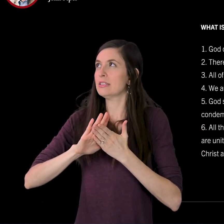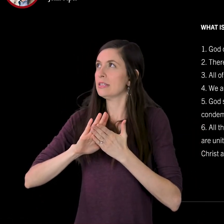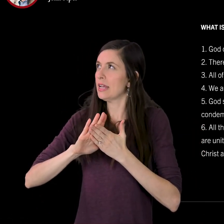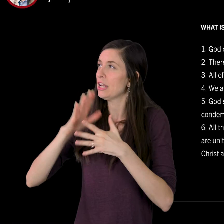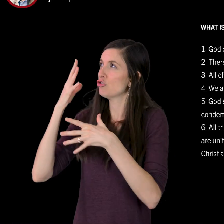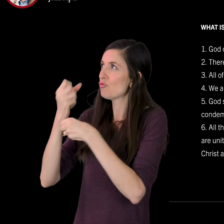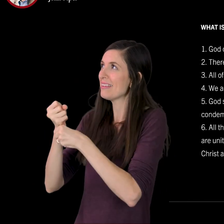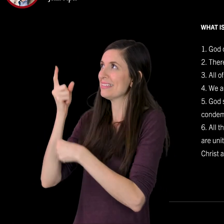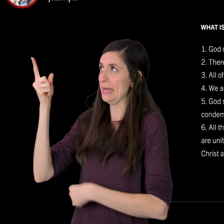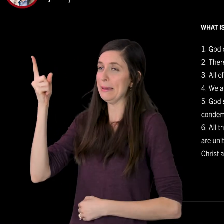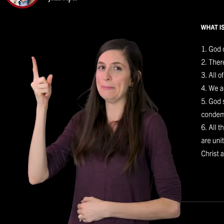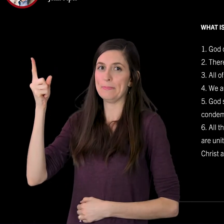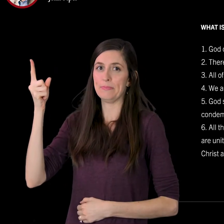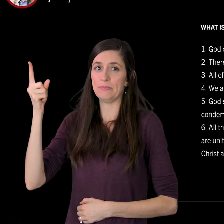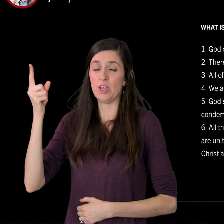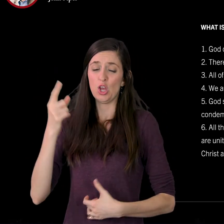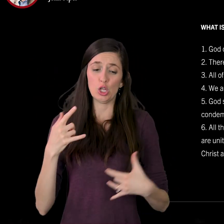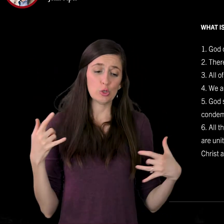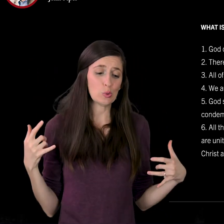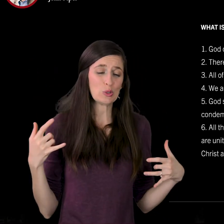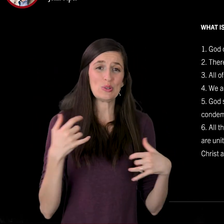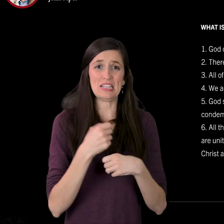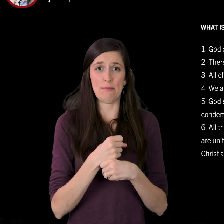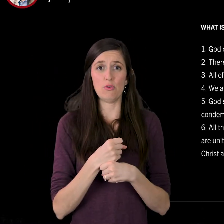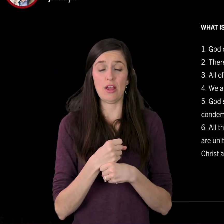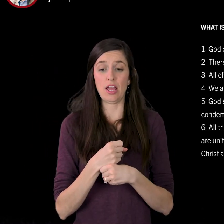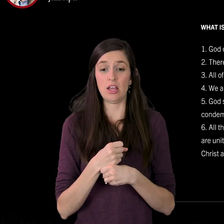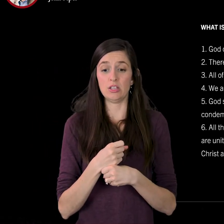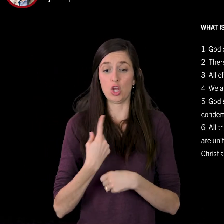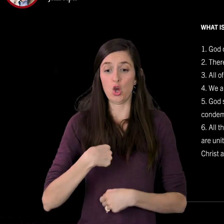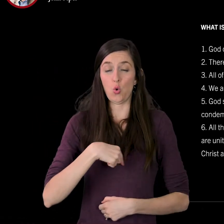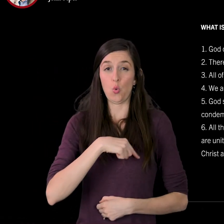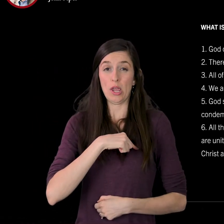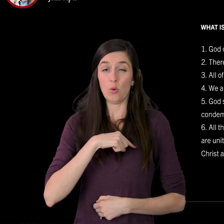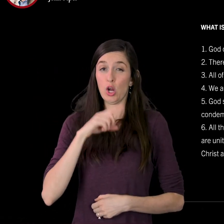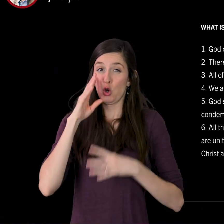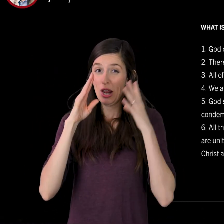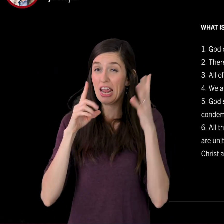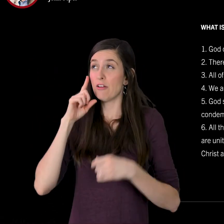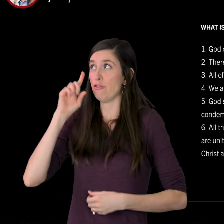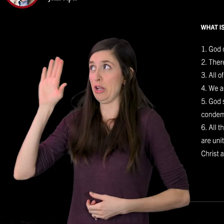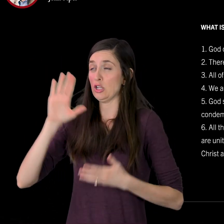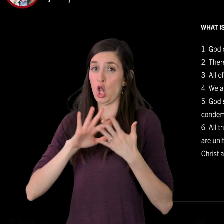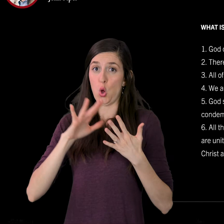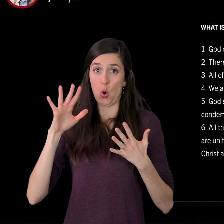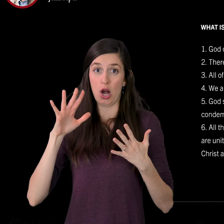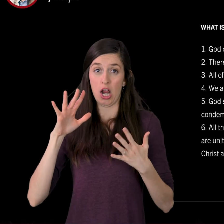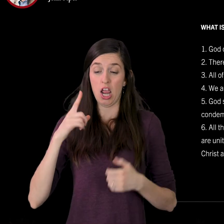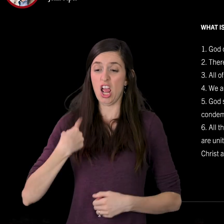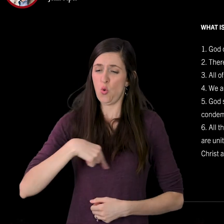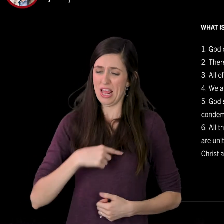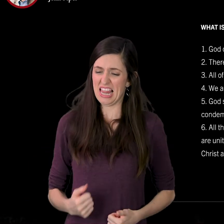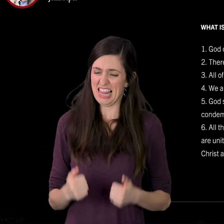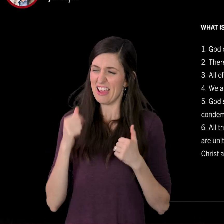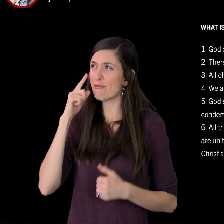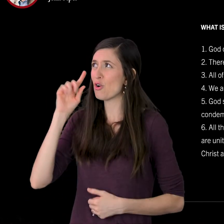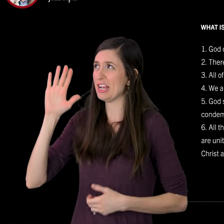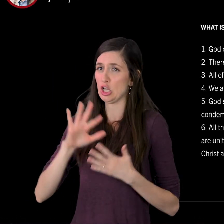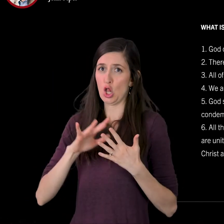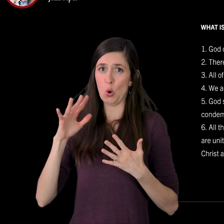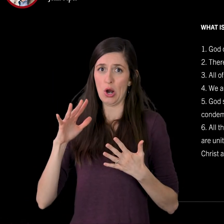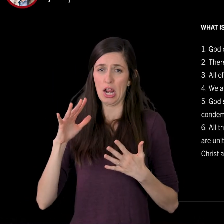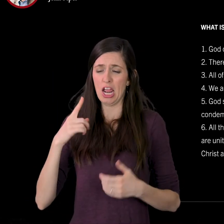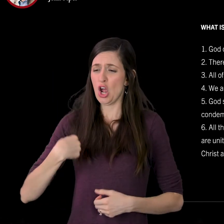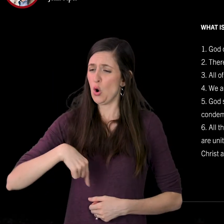us for his glory our duty therefore is to live for his glory you and I have failed we